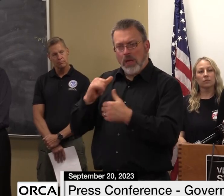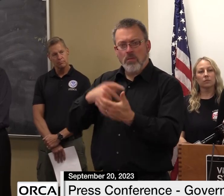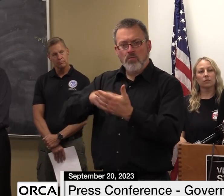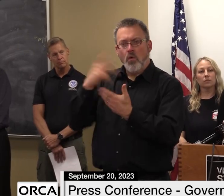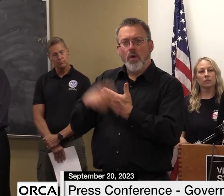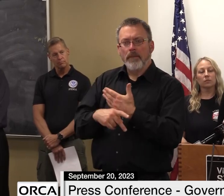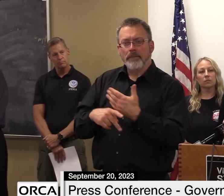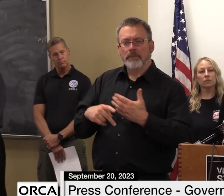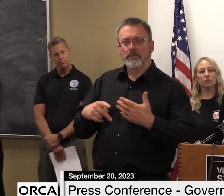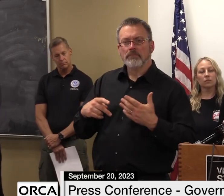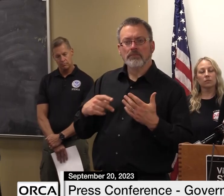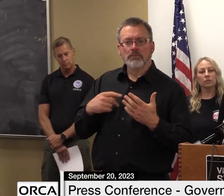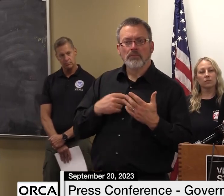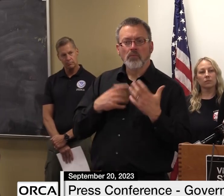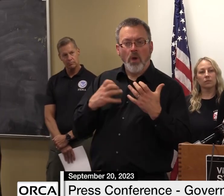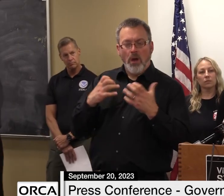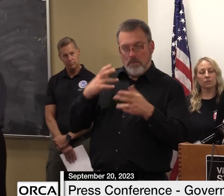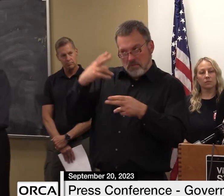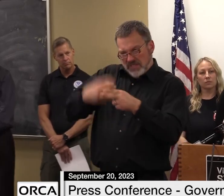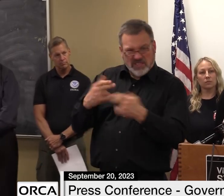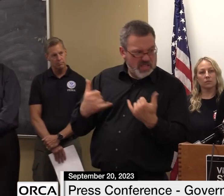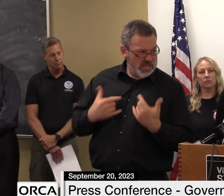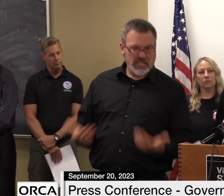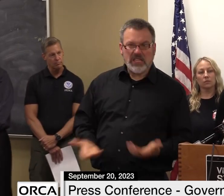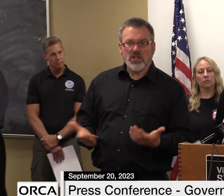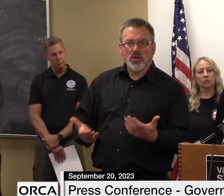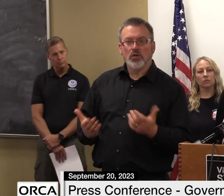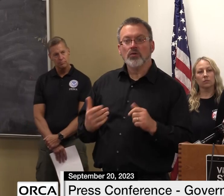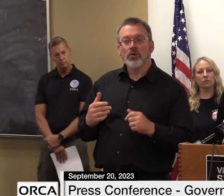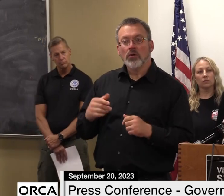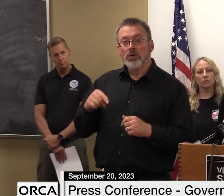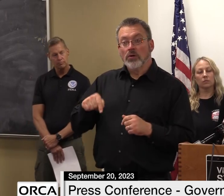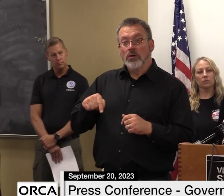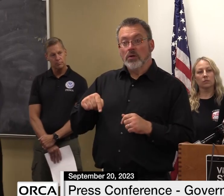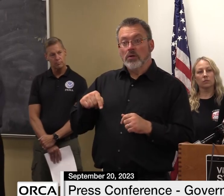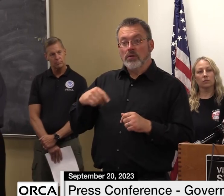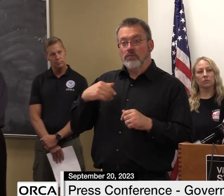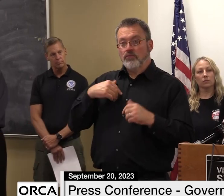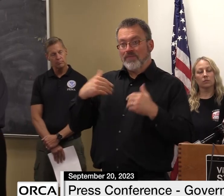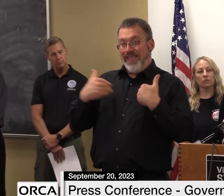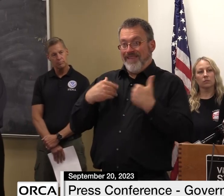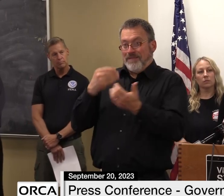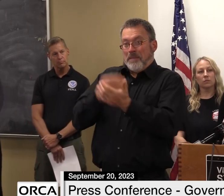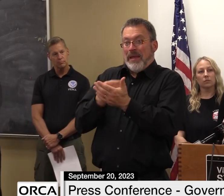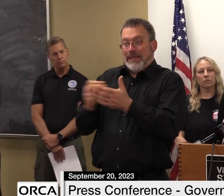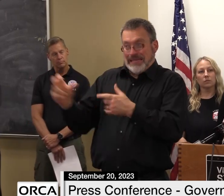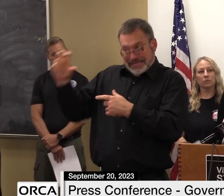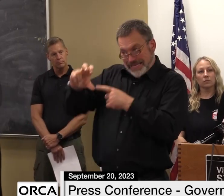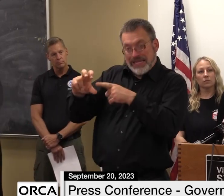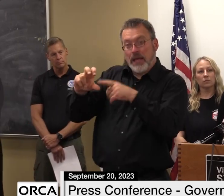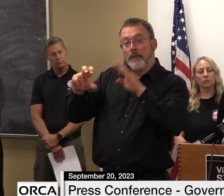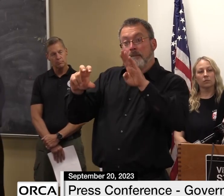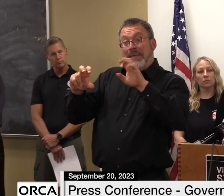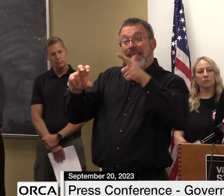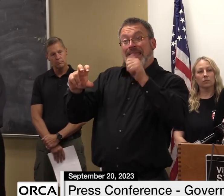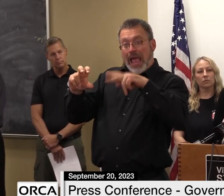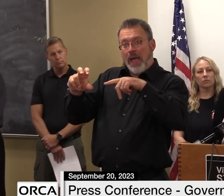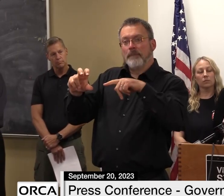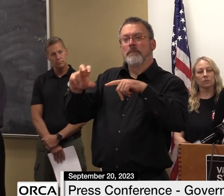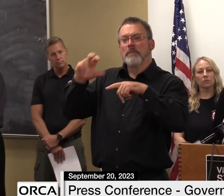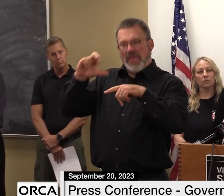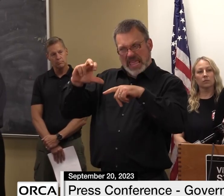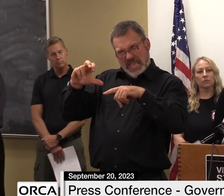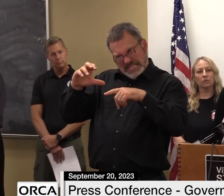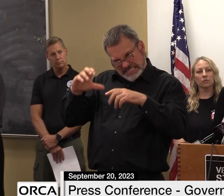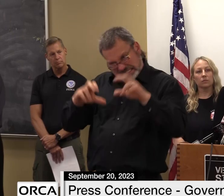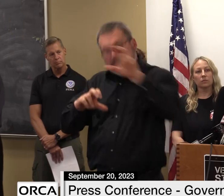want to mention is the timing of the deployment of additional money from the BGAP is hopefully going to be very helpful with that, because this